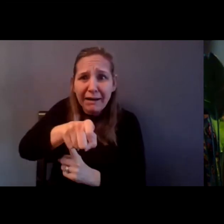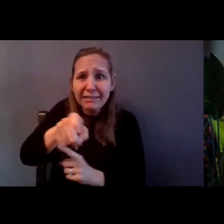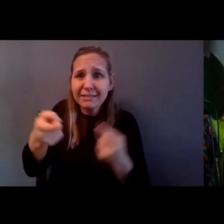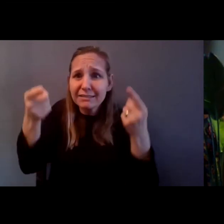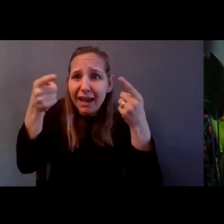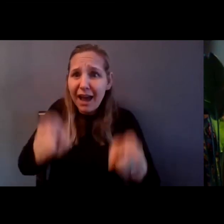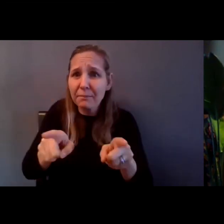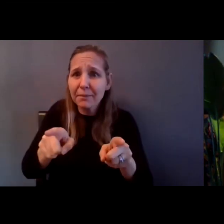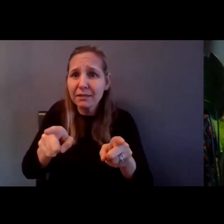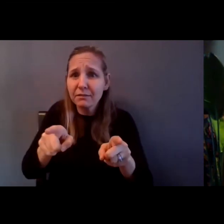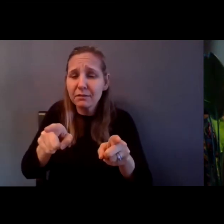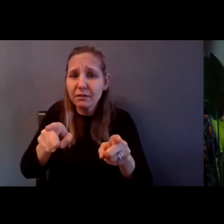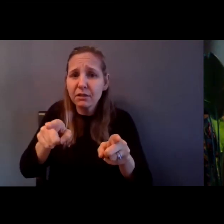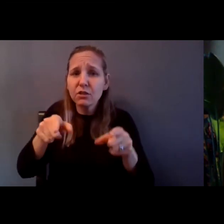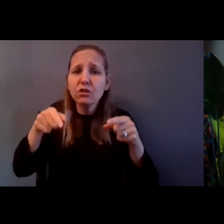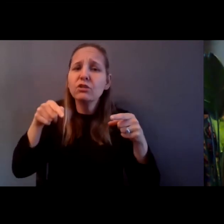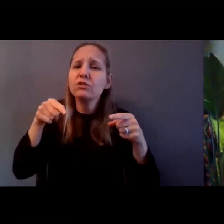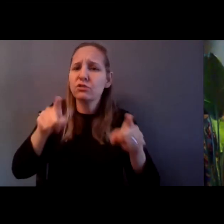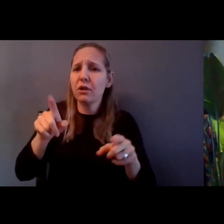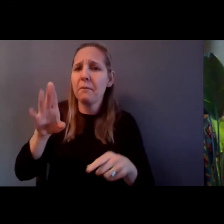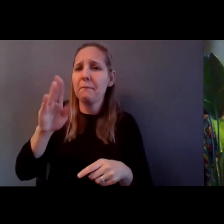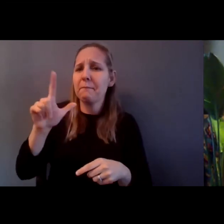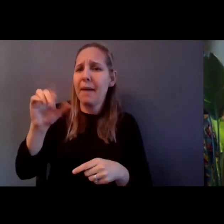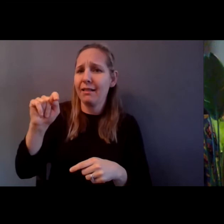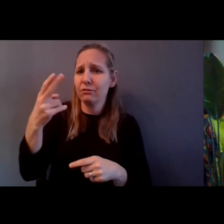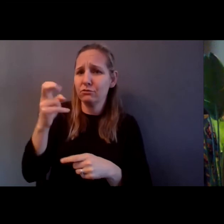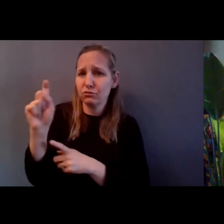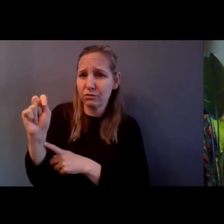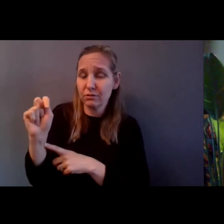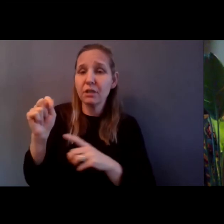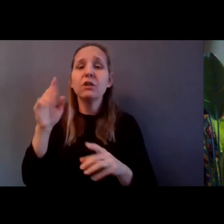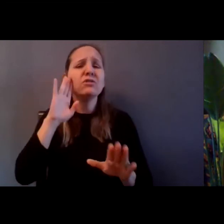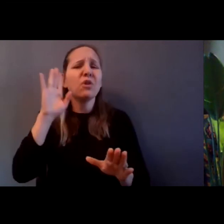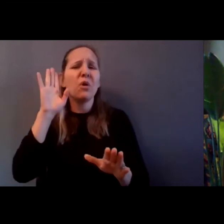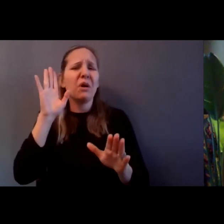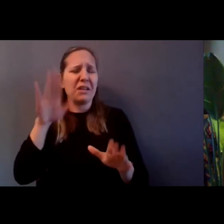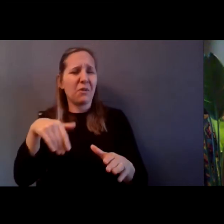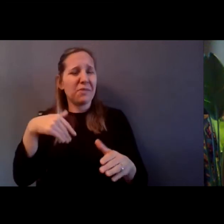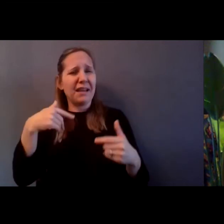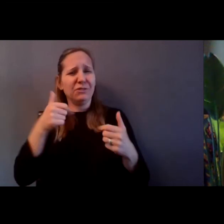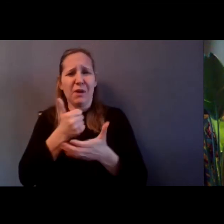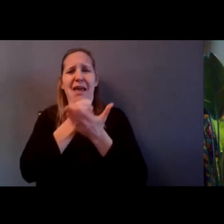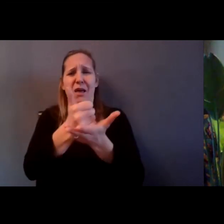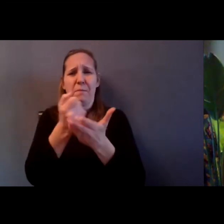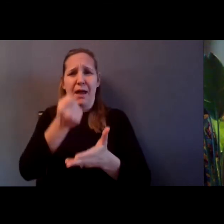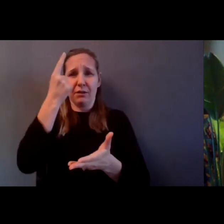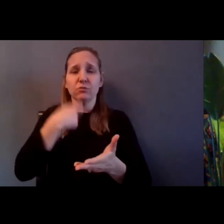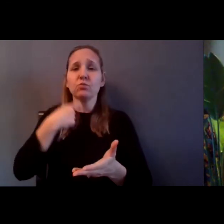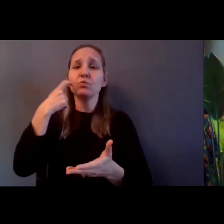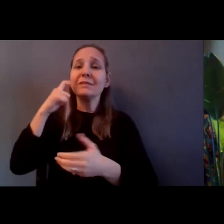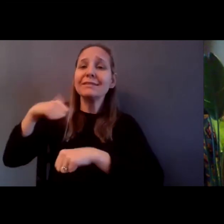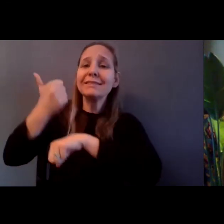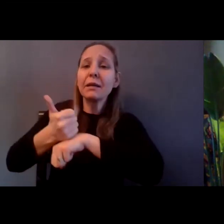sheet. To be able to understand, I've recently established the concept of a national tour